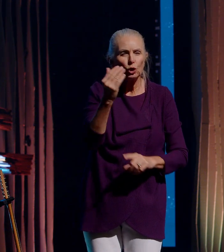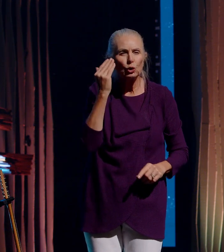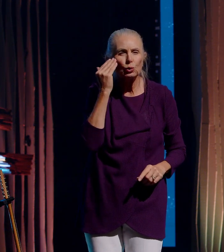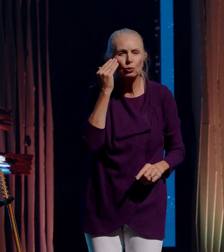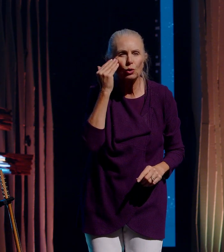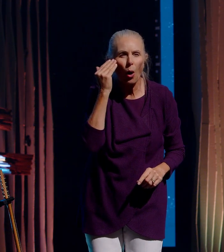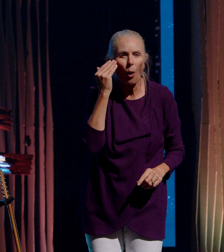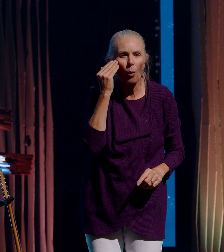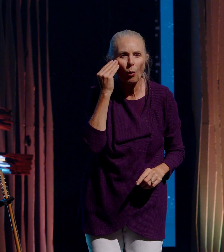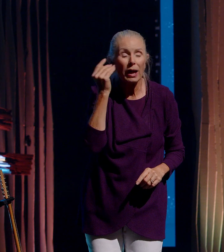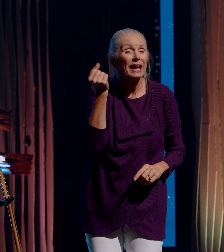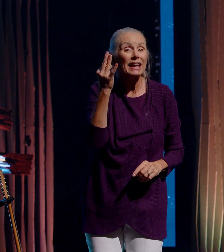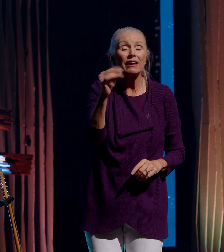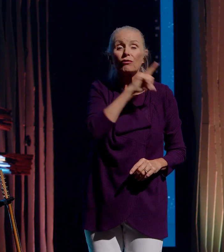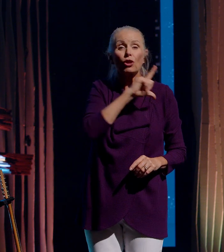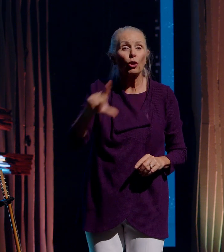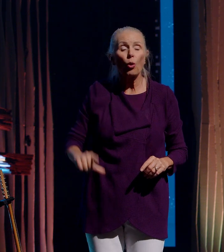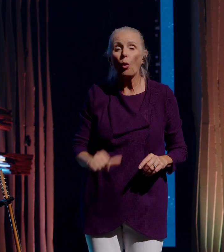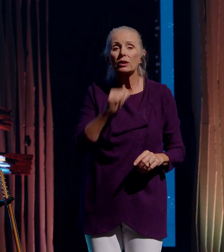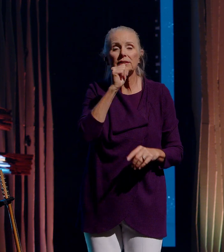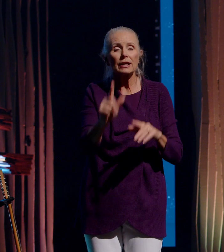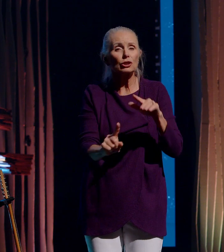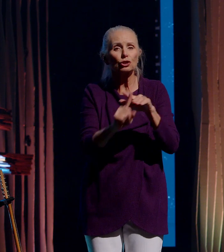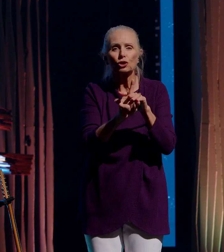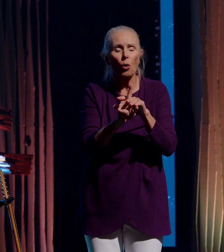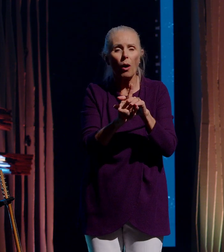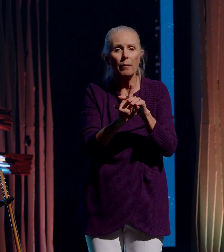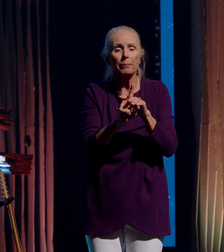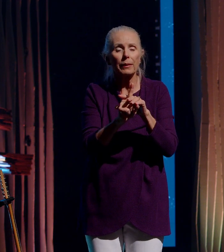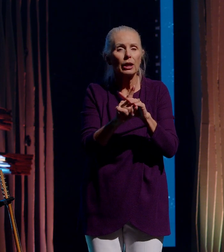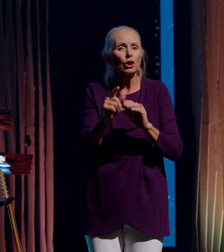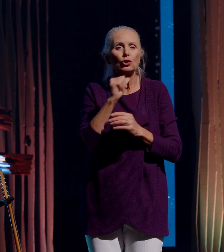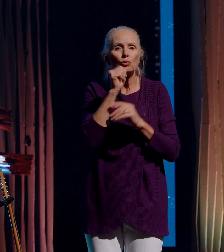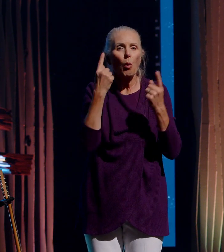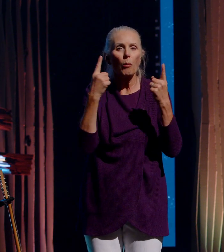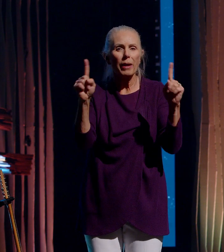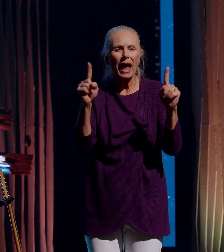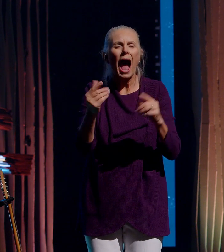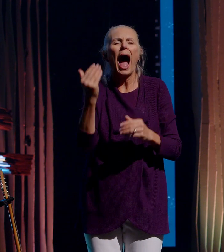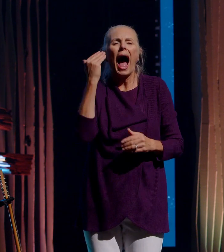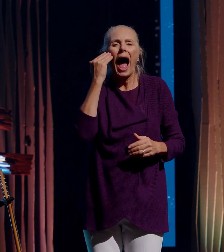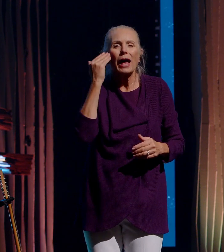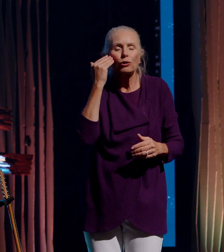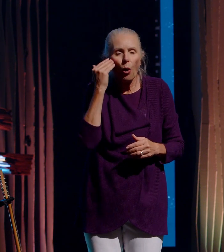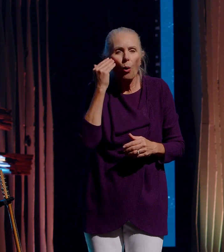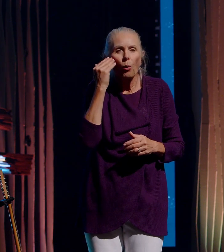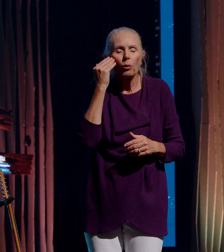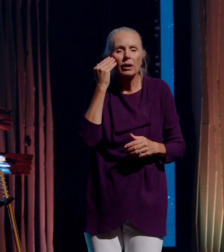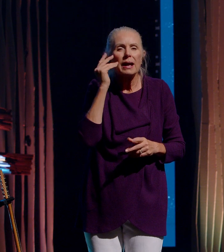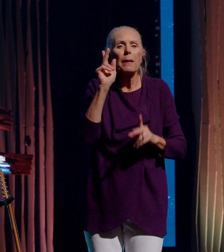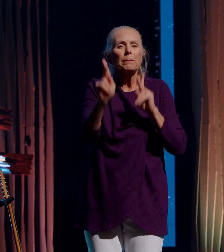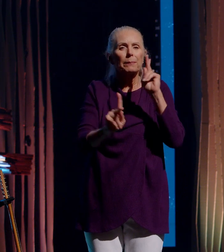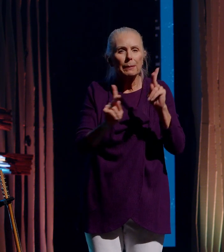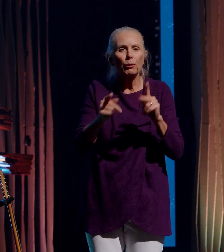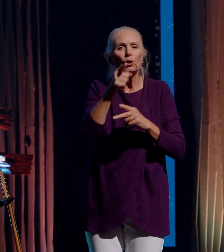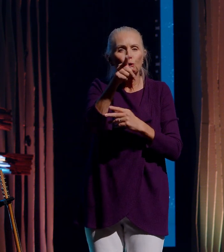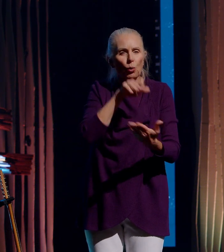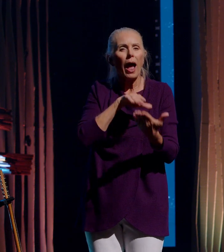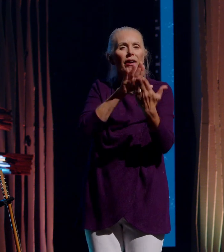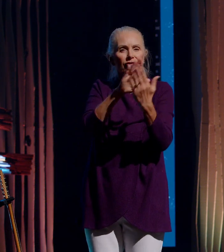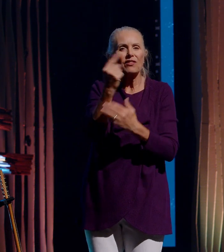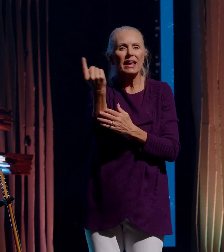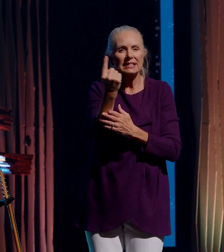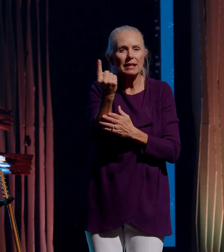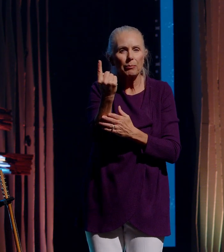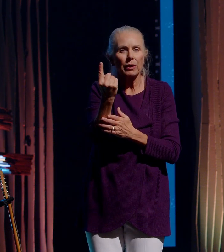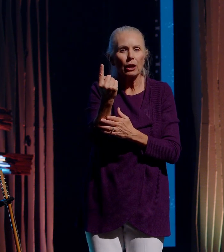you're not going to make it. You know, I know in this church today that there are people in this exact spot. You're facing something where the